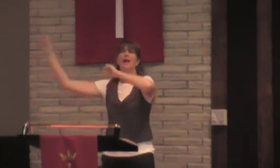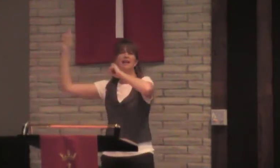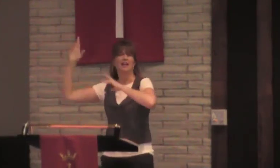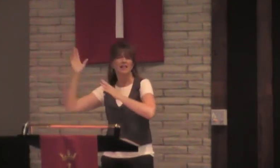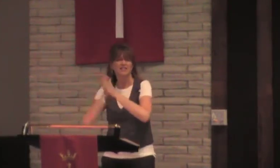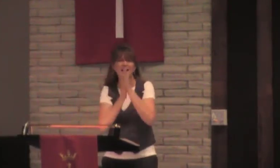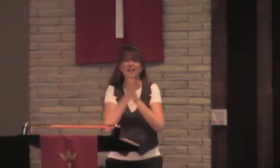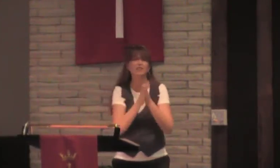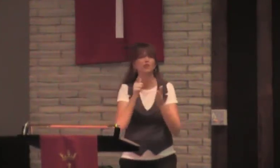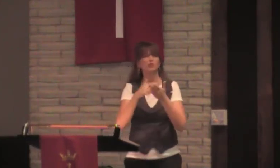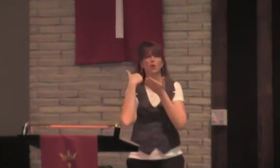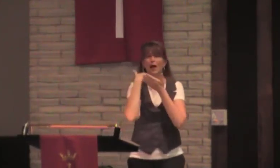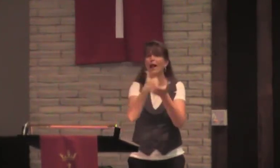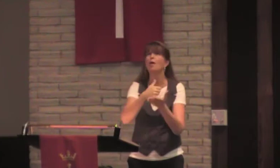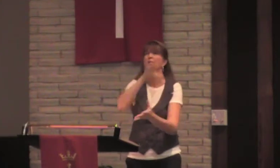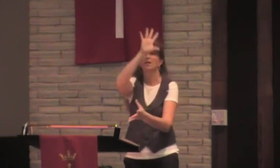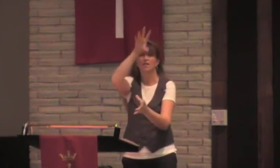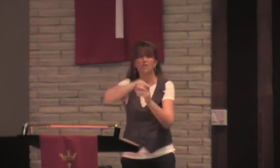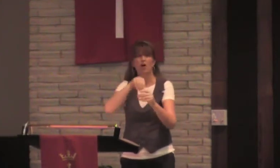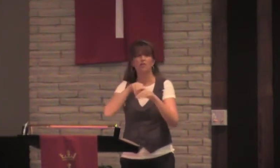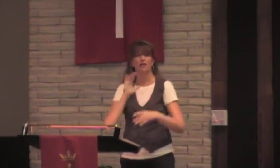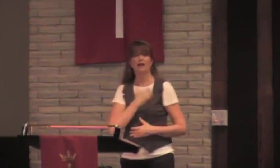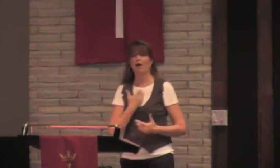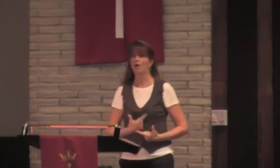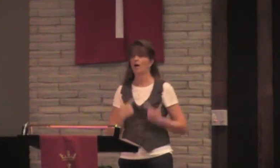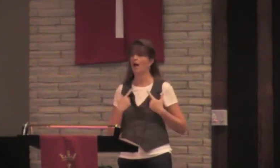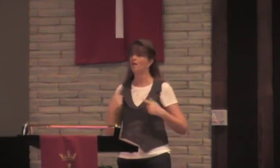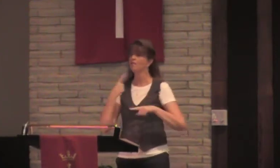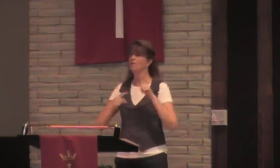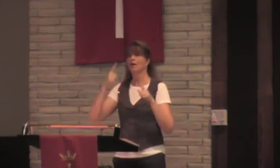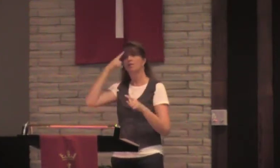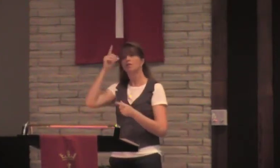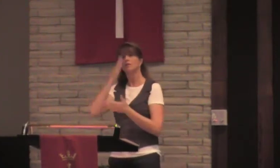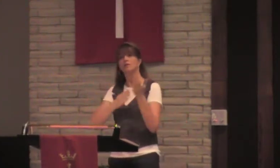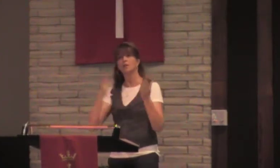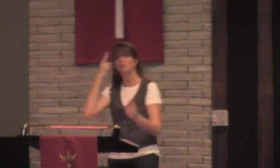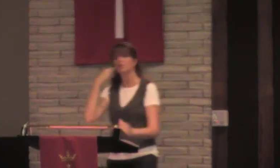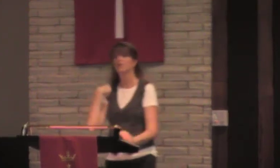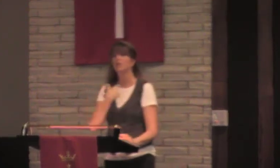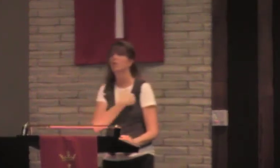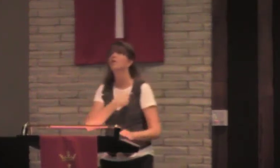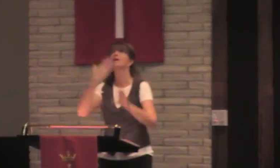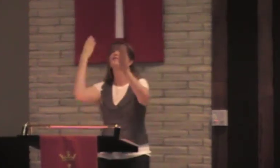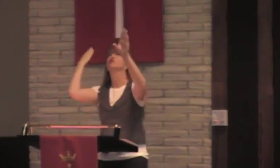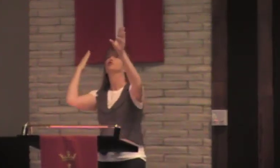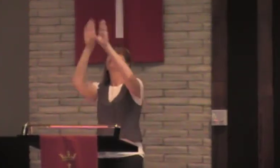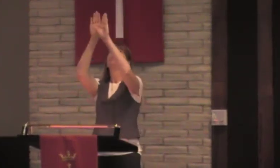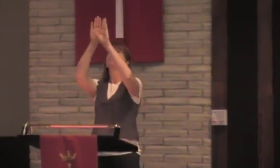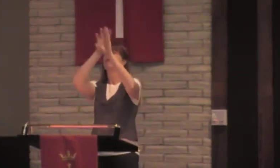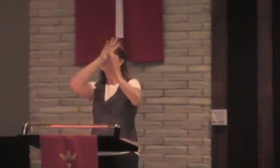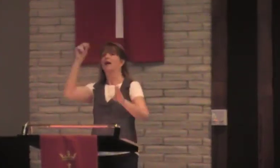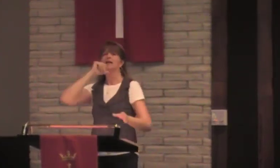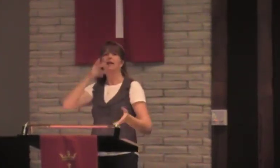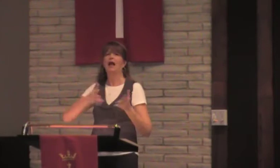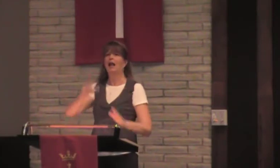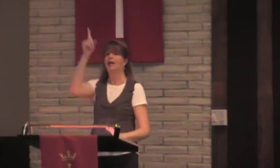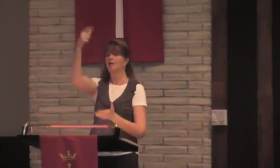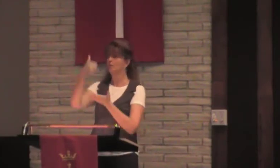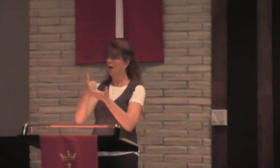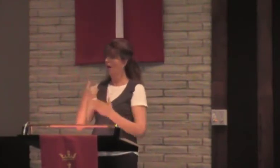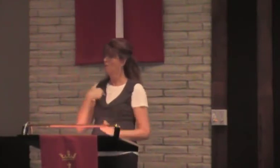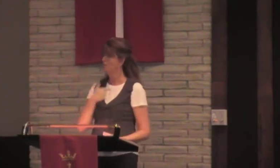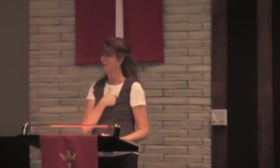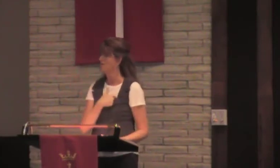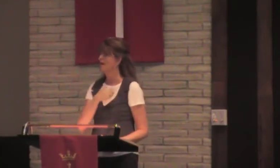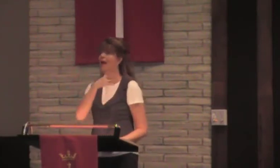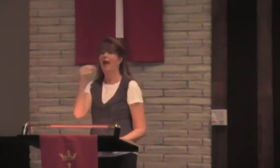is willing and ready and eager to help you and to be involved in your life. And some of us don't realize that, and we